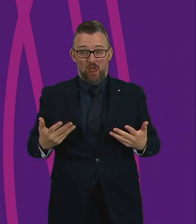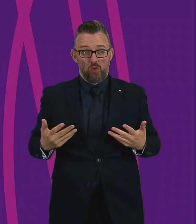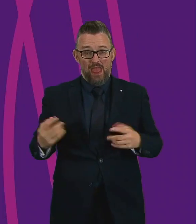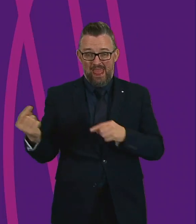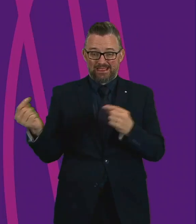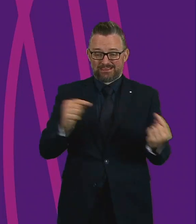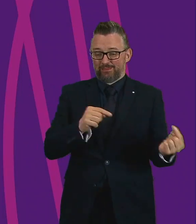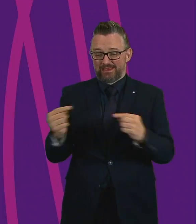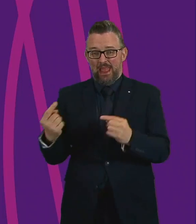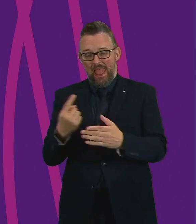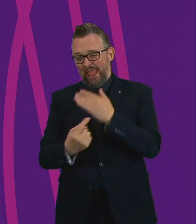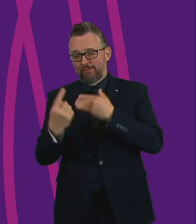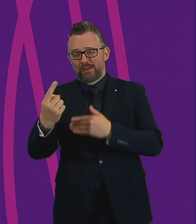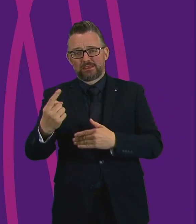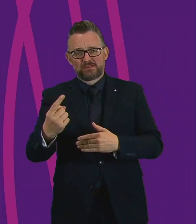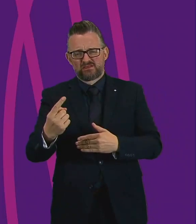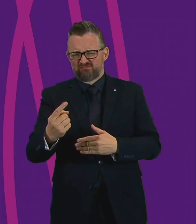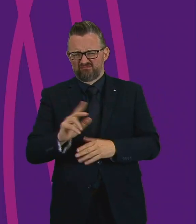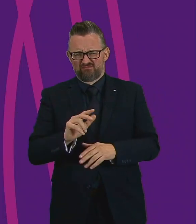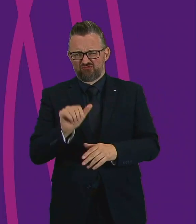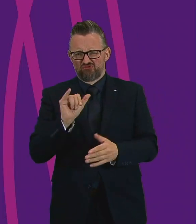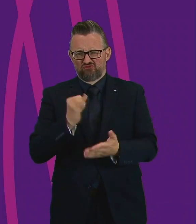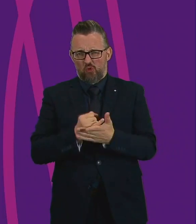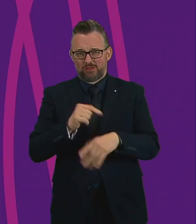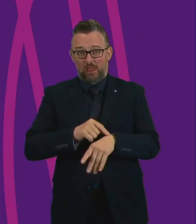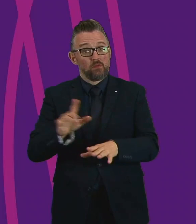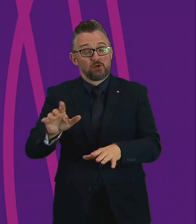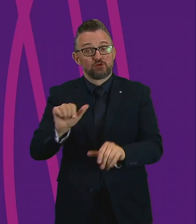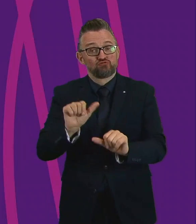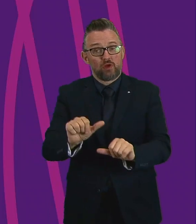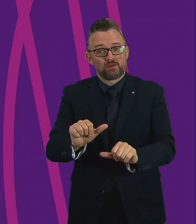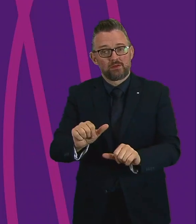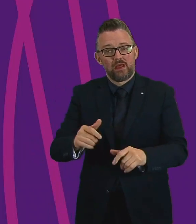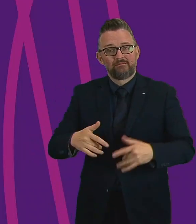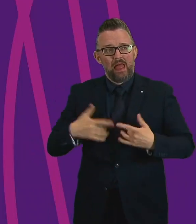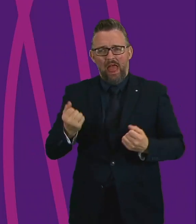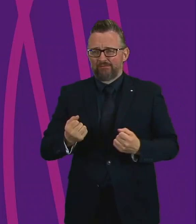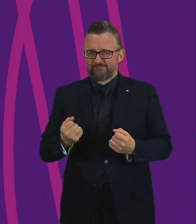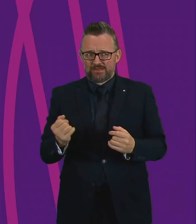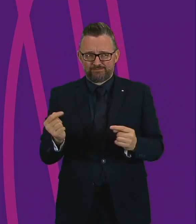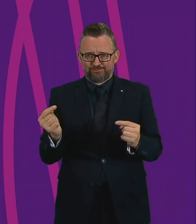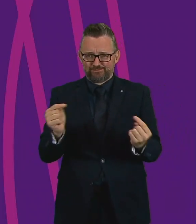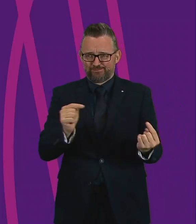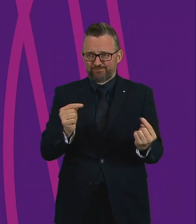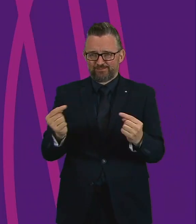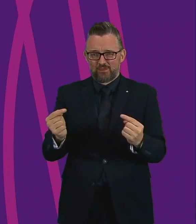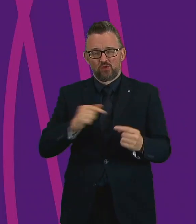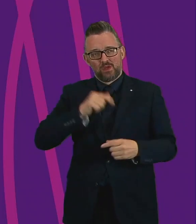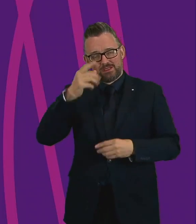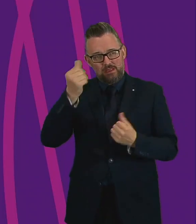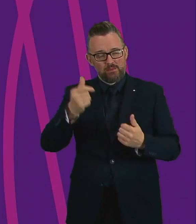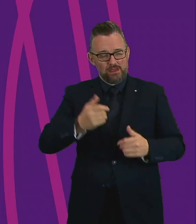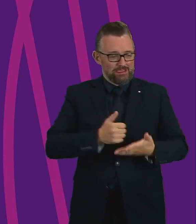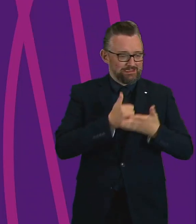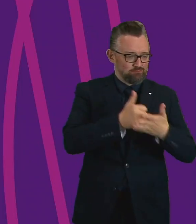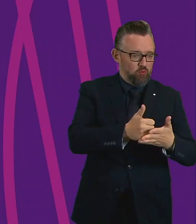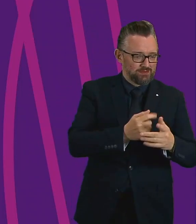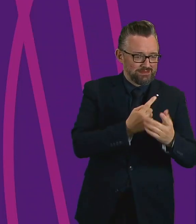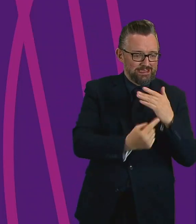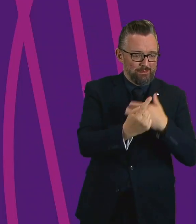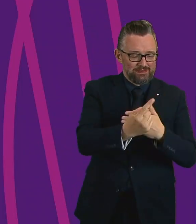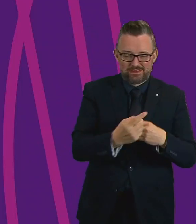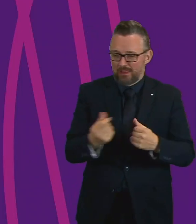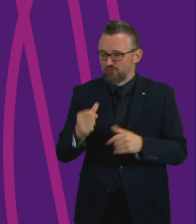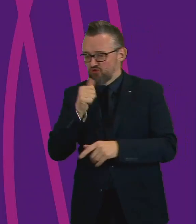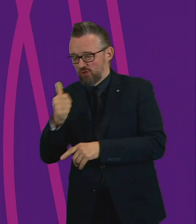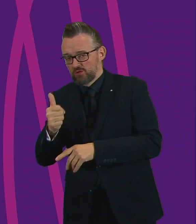debate independence. And there was, I think, a tension in this debate, and it wasn't between those who support independence or not. It was